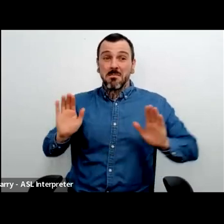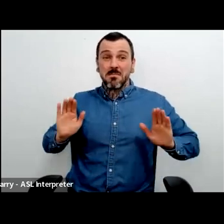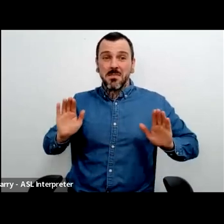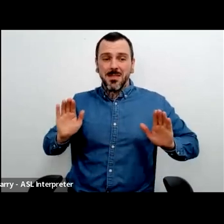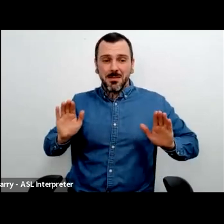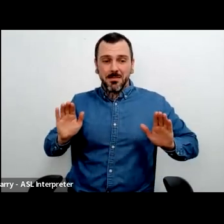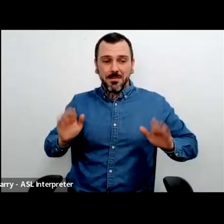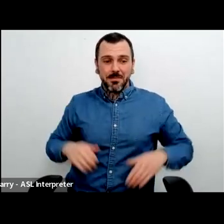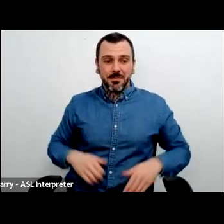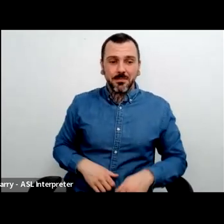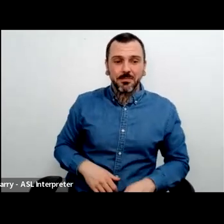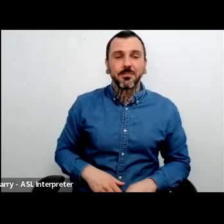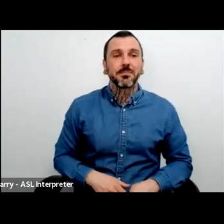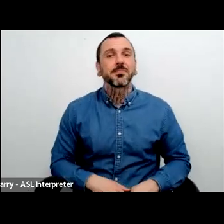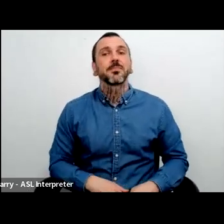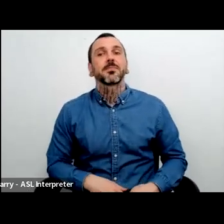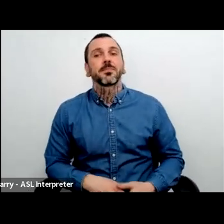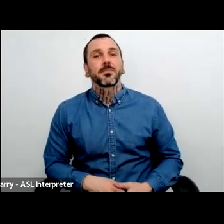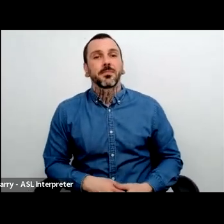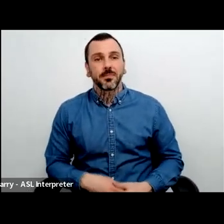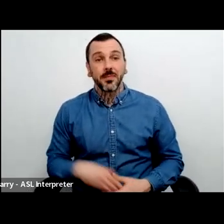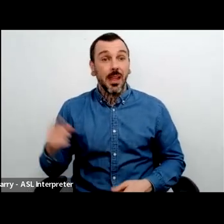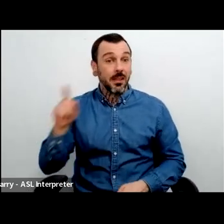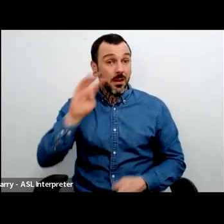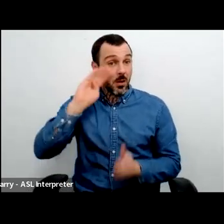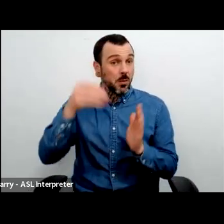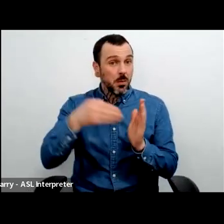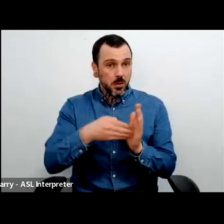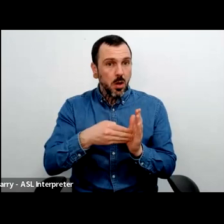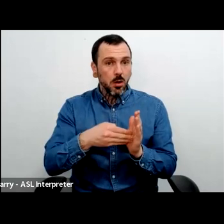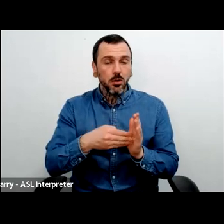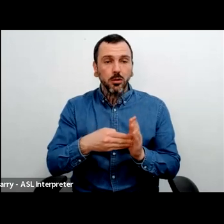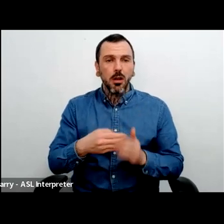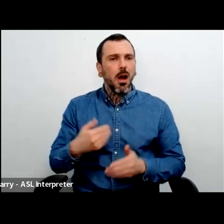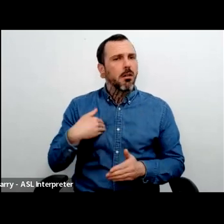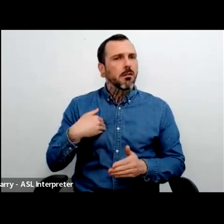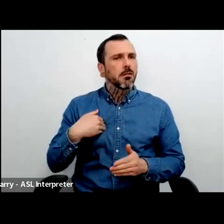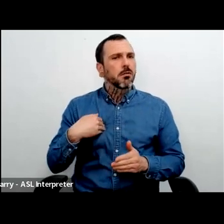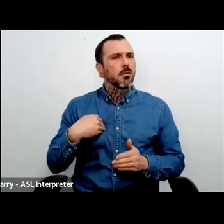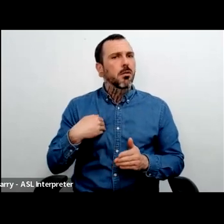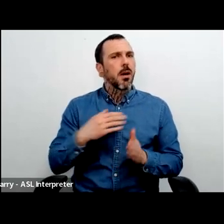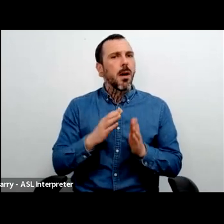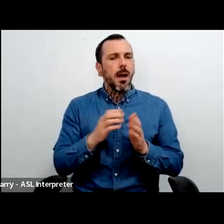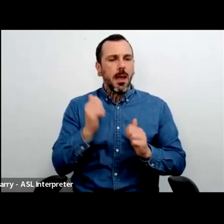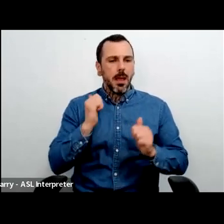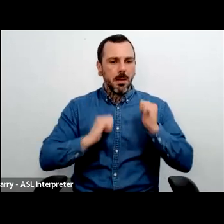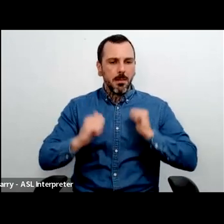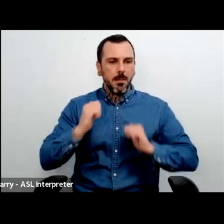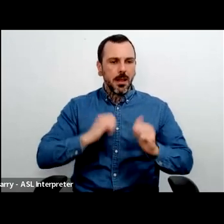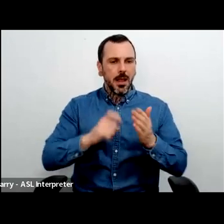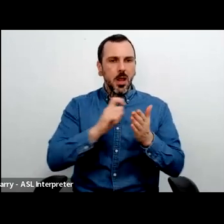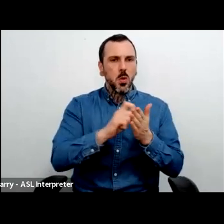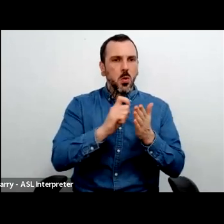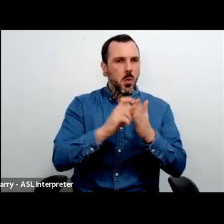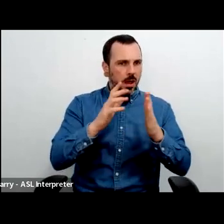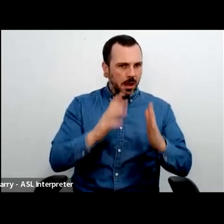in Montreal, I would say, has had some hit shows, Mambo Italiano, which of course was subsequently turned into a film, which did quite